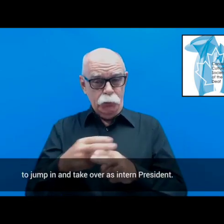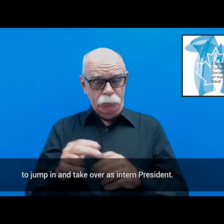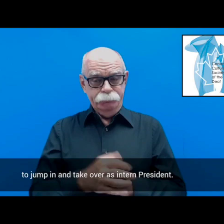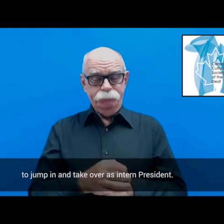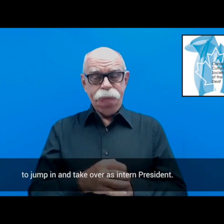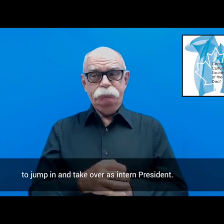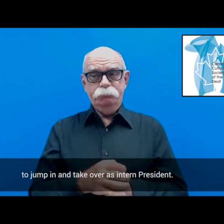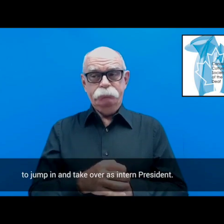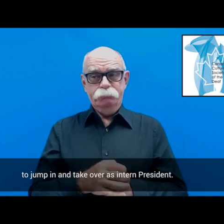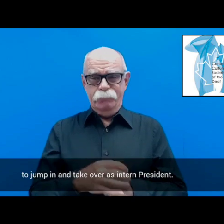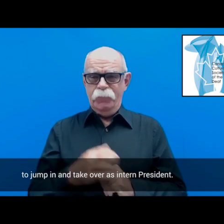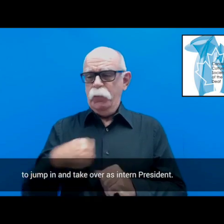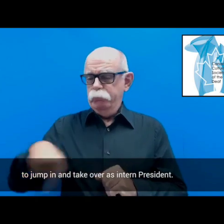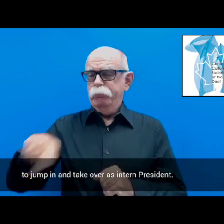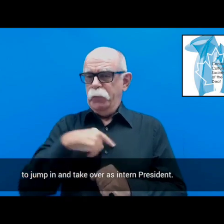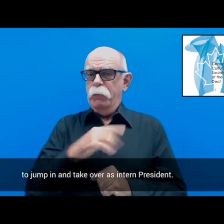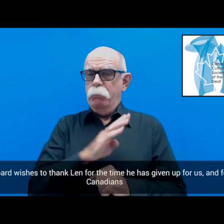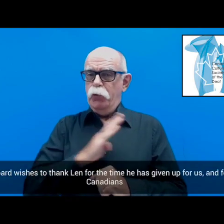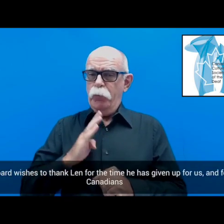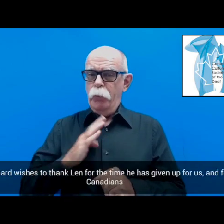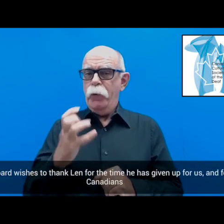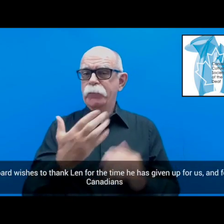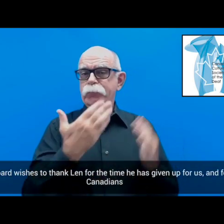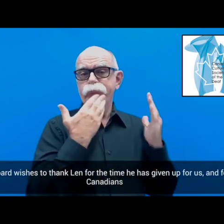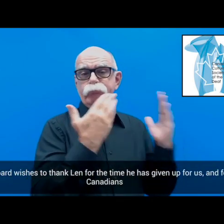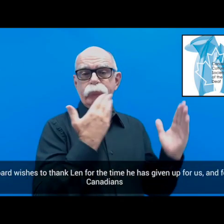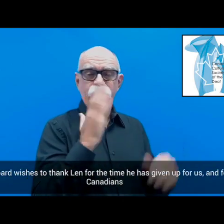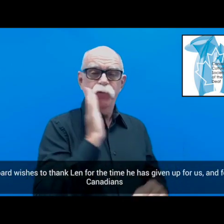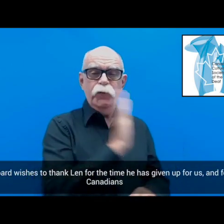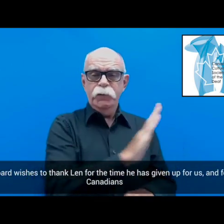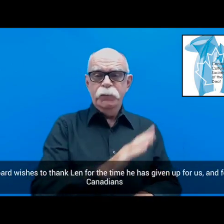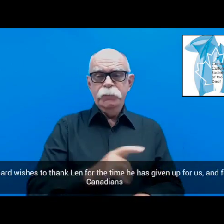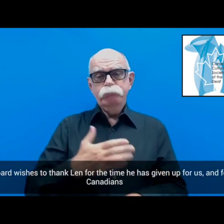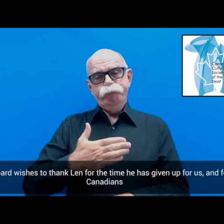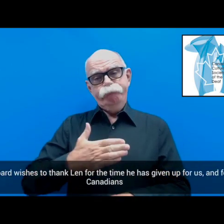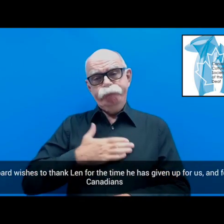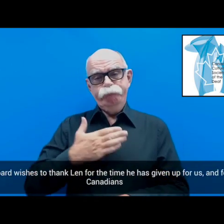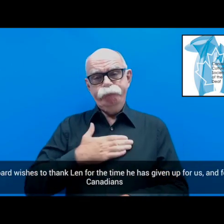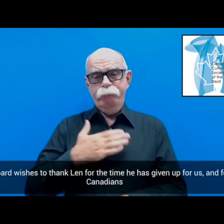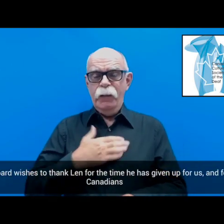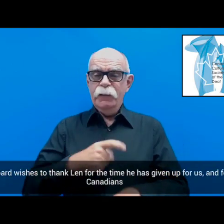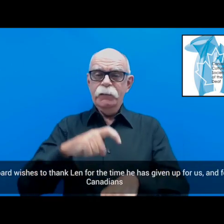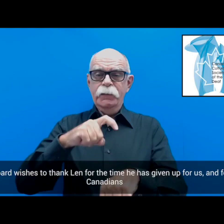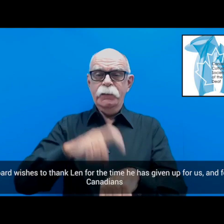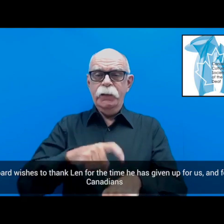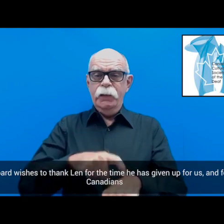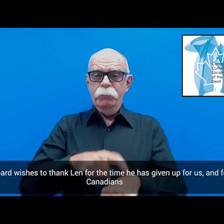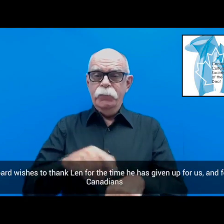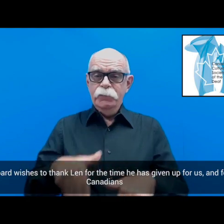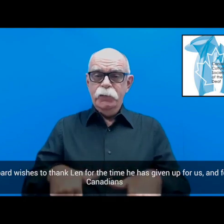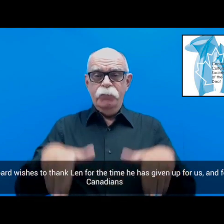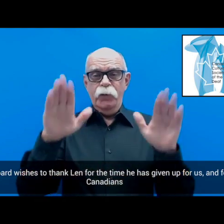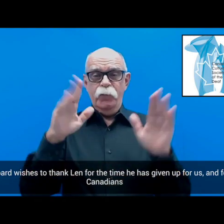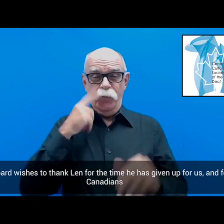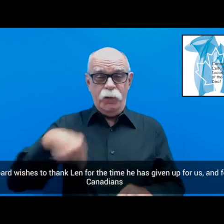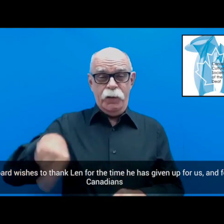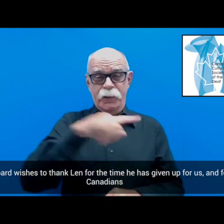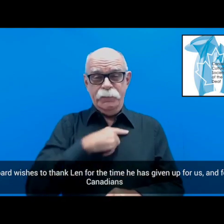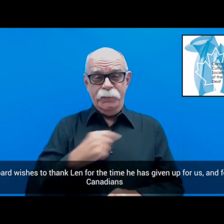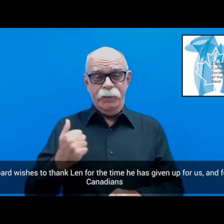over as interim president. The board wishes to thank Len for his time that he has given up for us